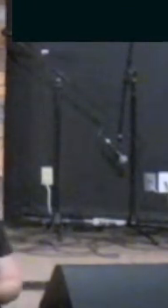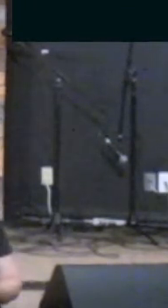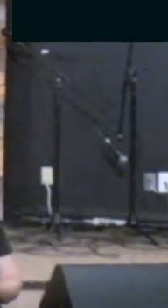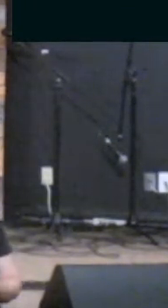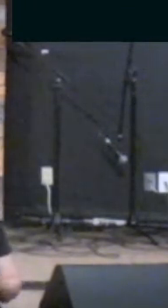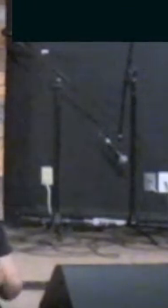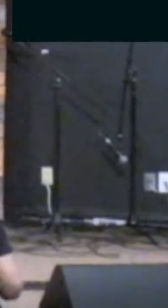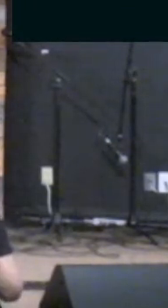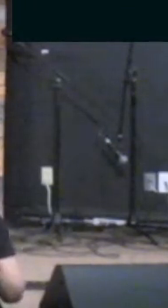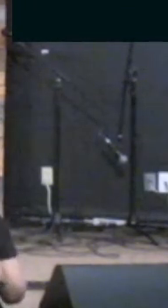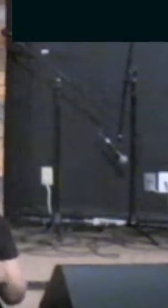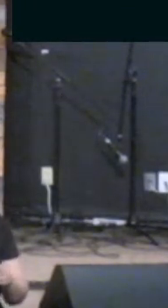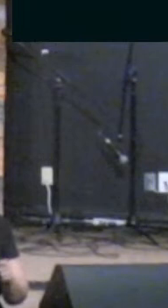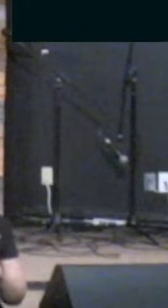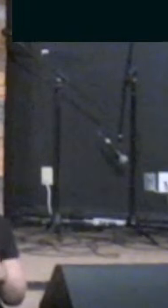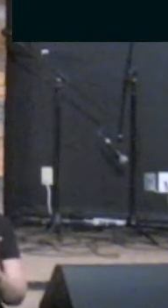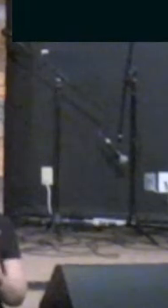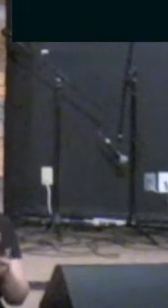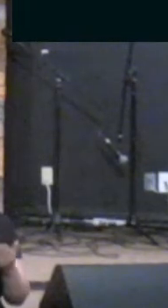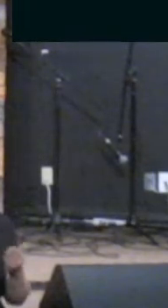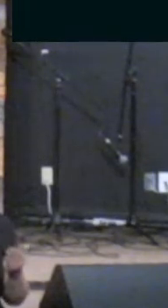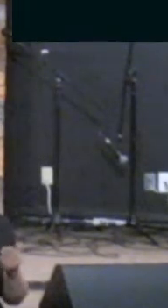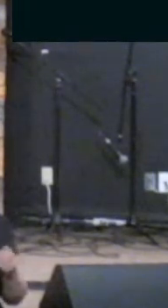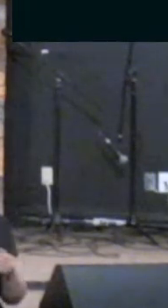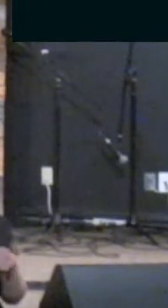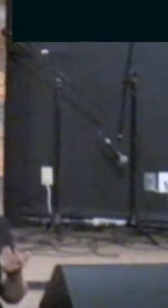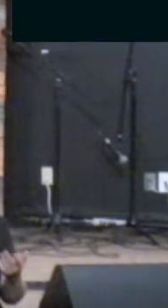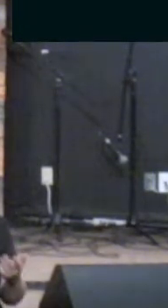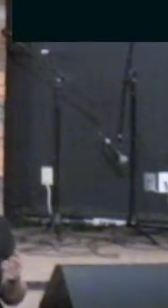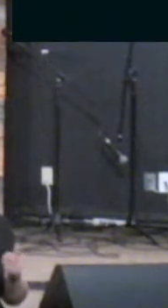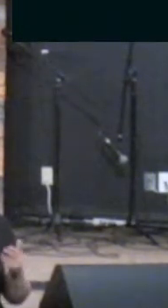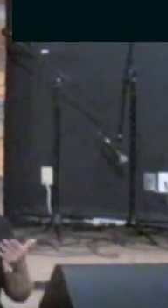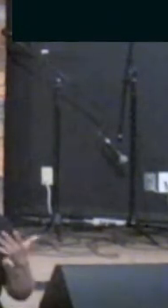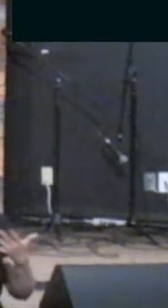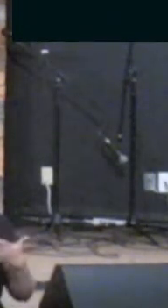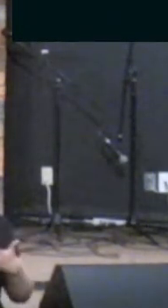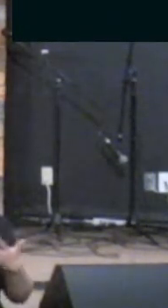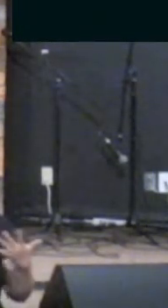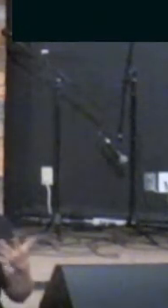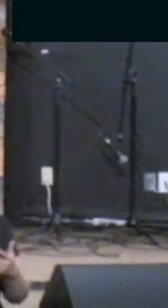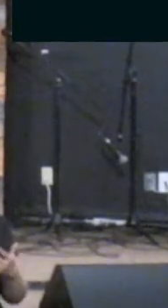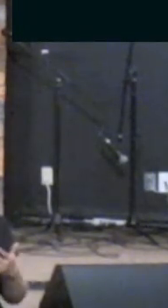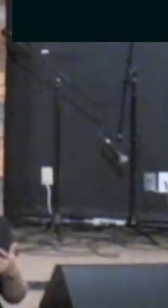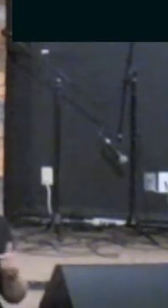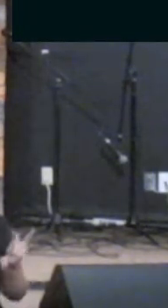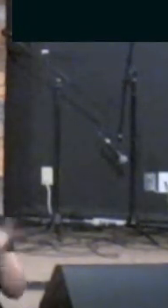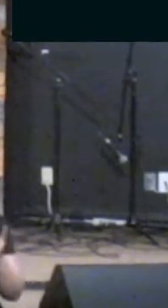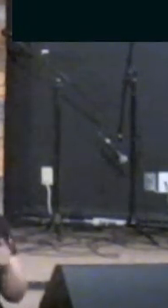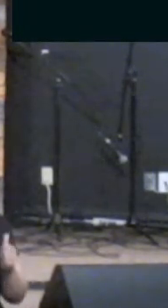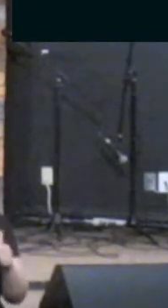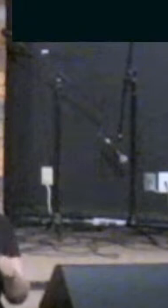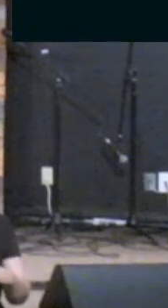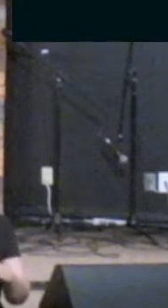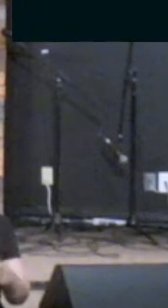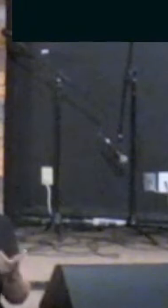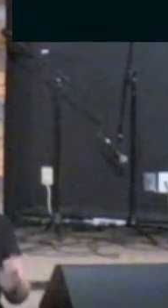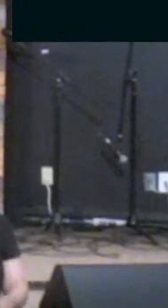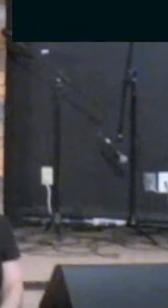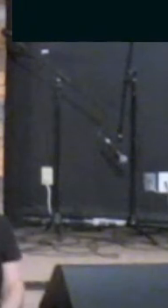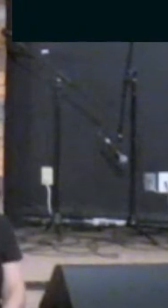we figure things out where someone stands right when we meet someone for the first time this is just so what do you